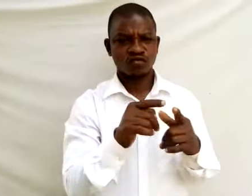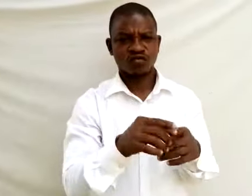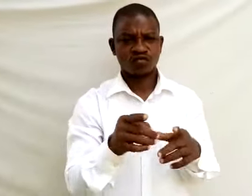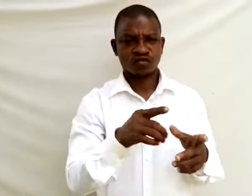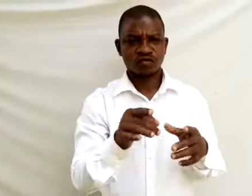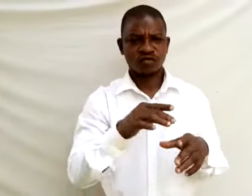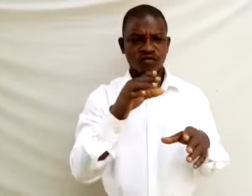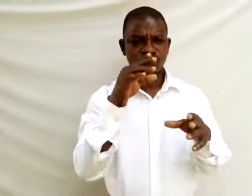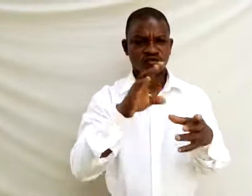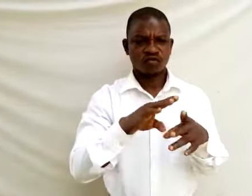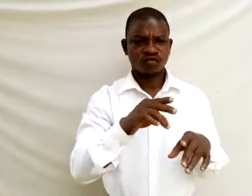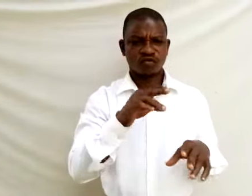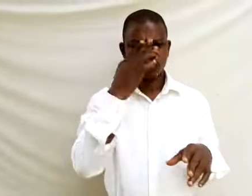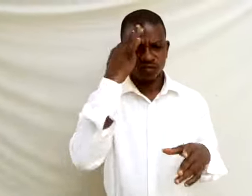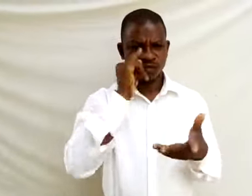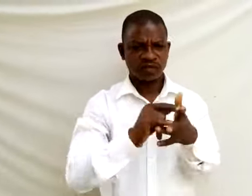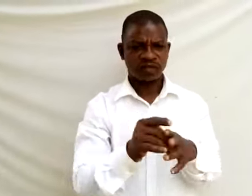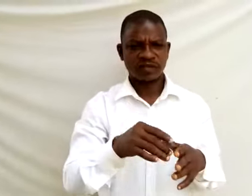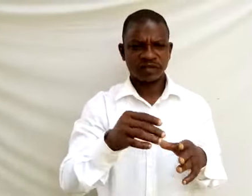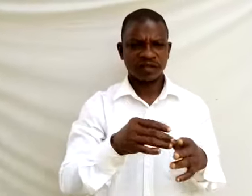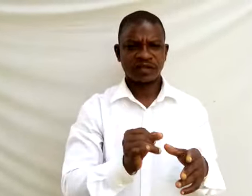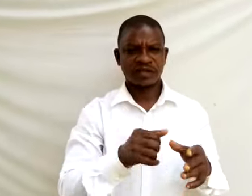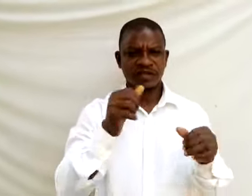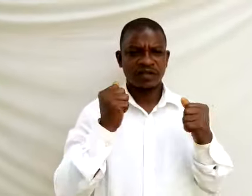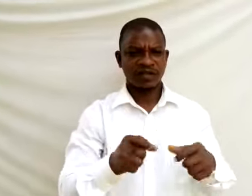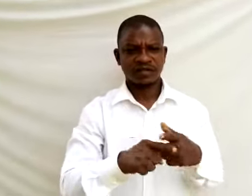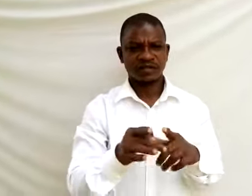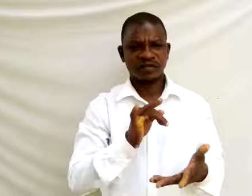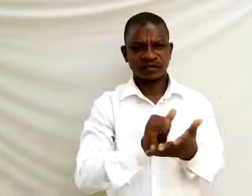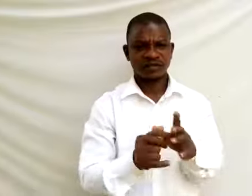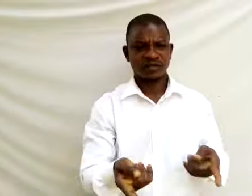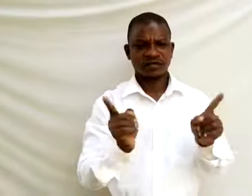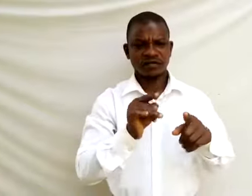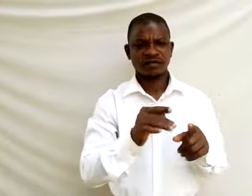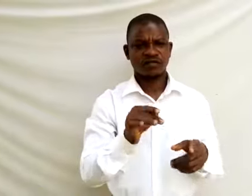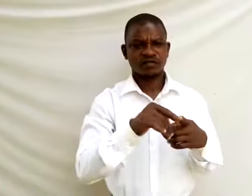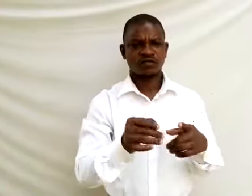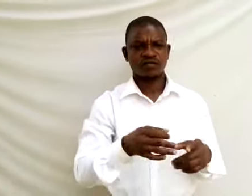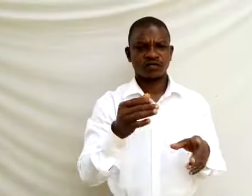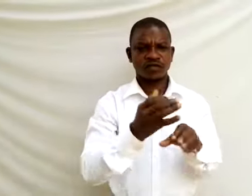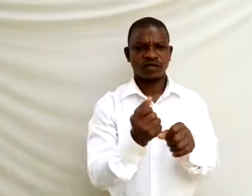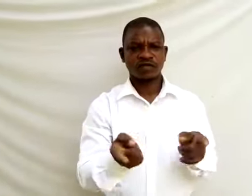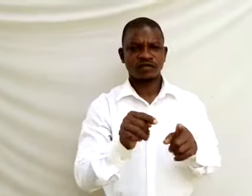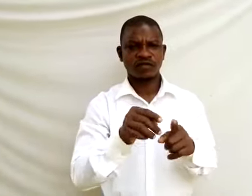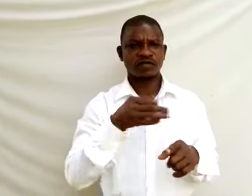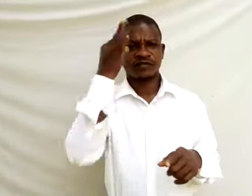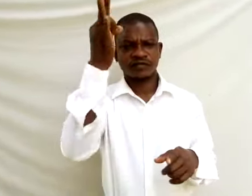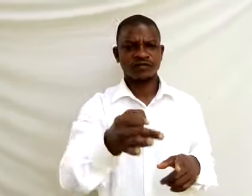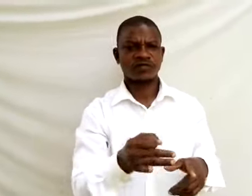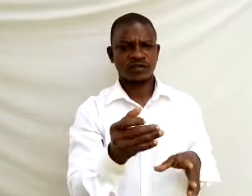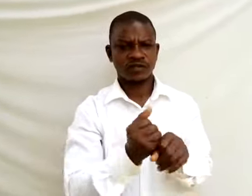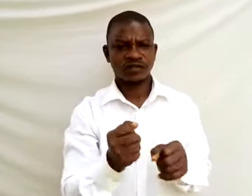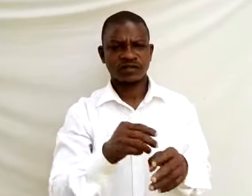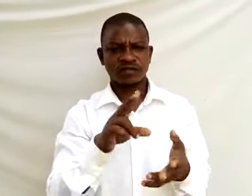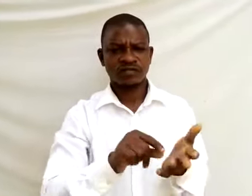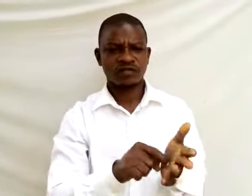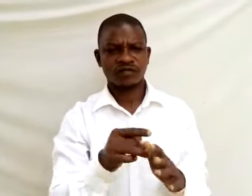an action that is expected to take place in the future. Now, students, take note of this. When we